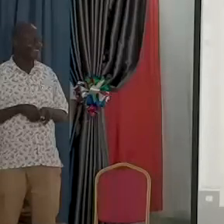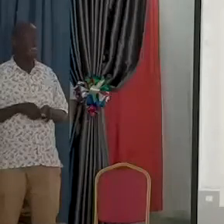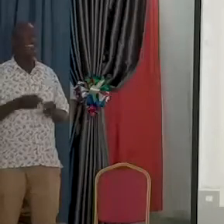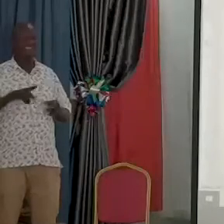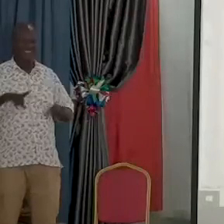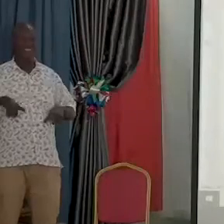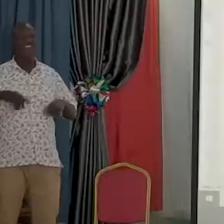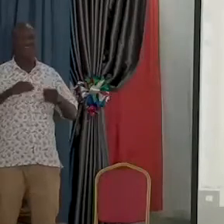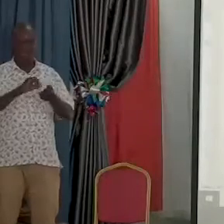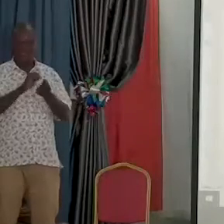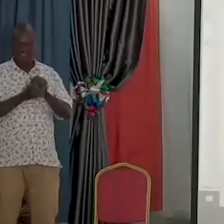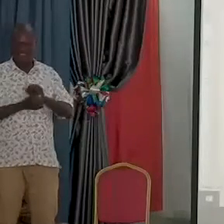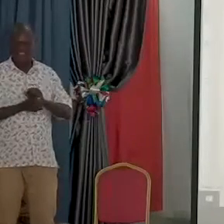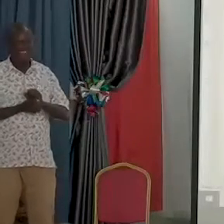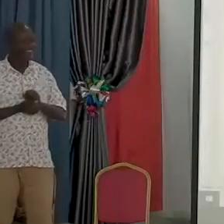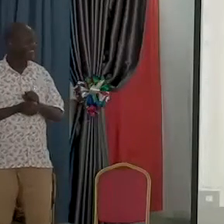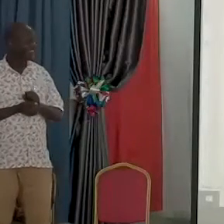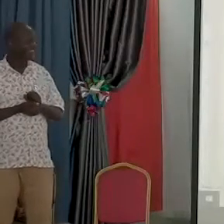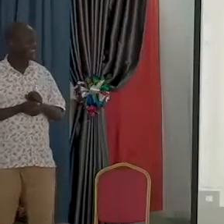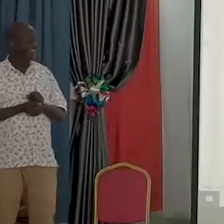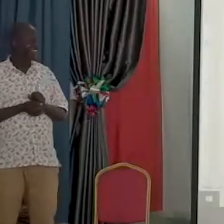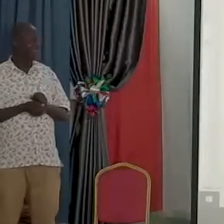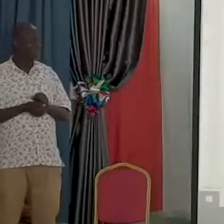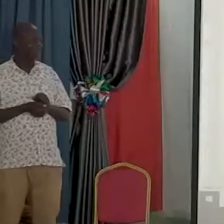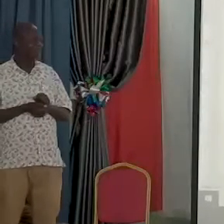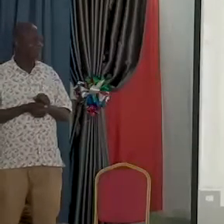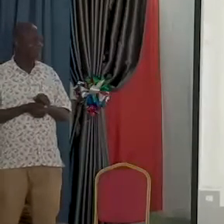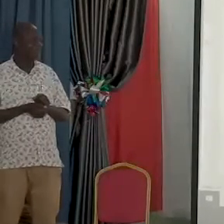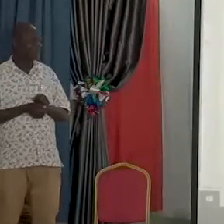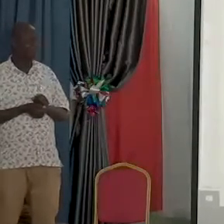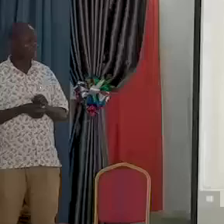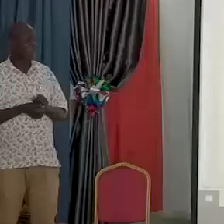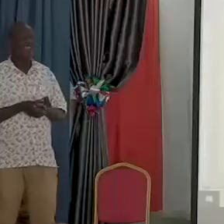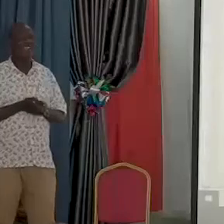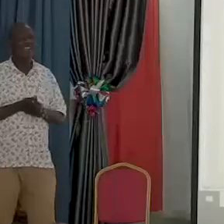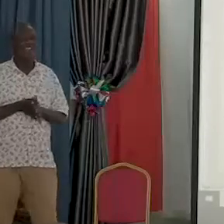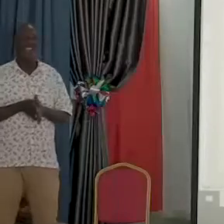change. Put it down, Jordan. Clean the classroom.